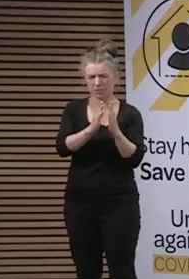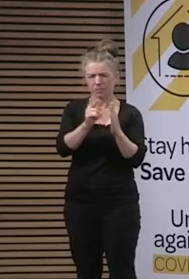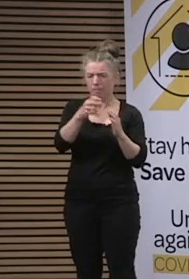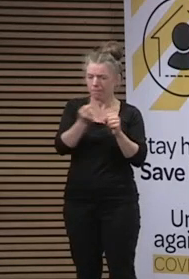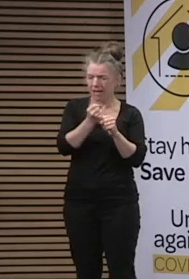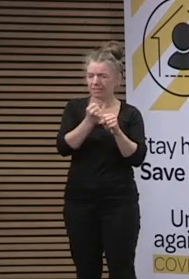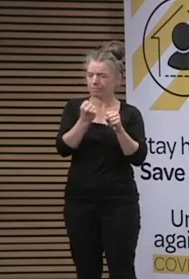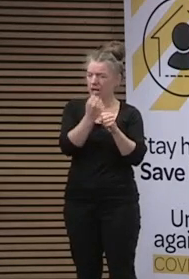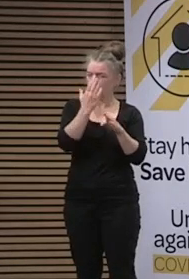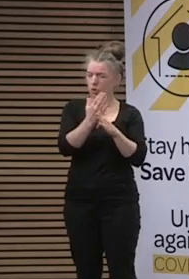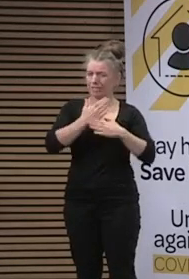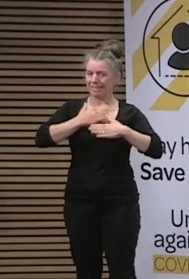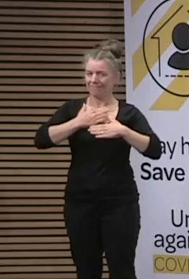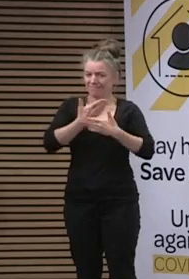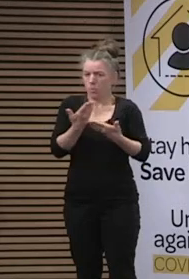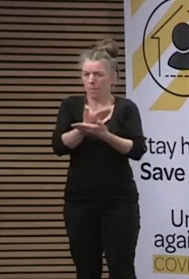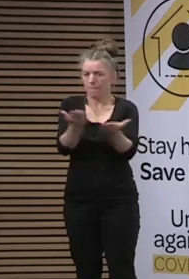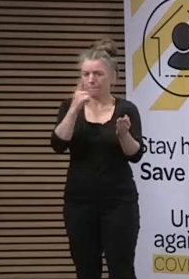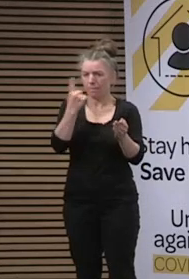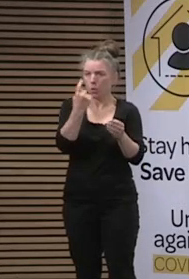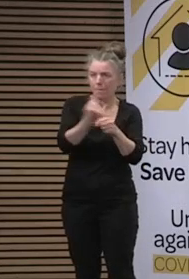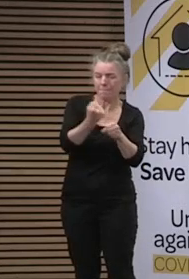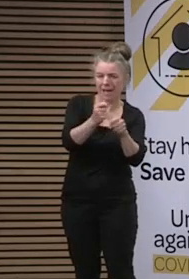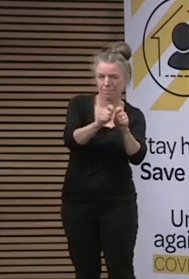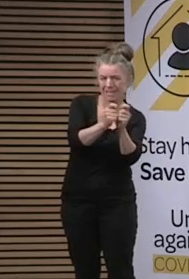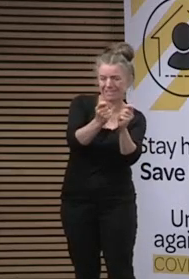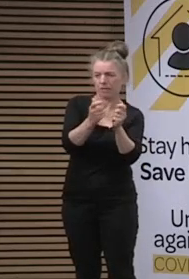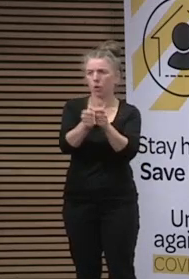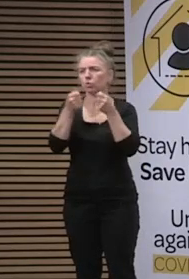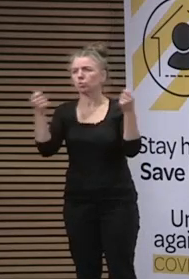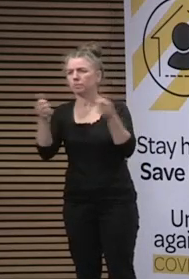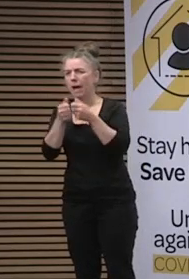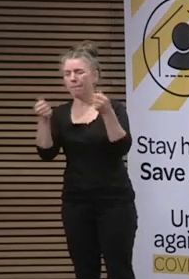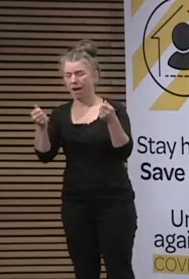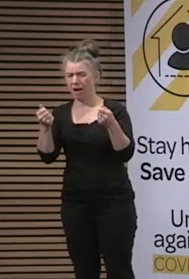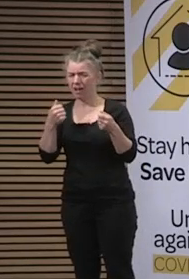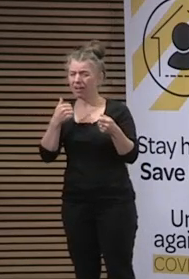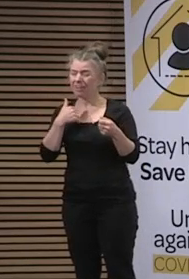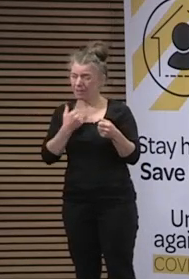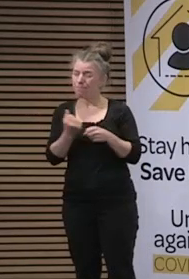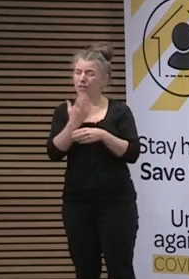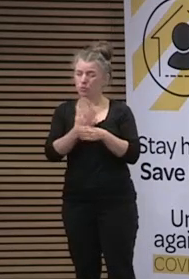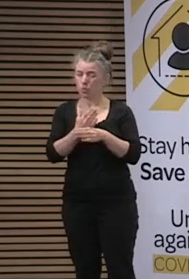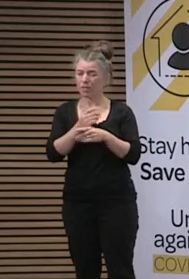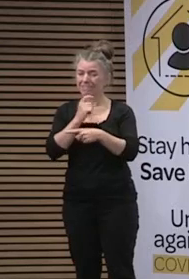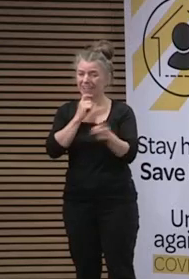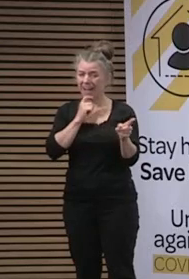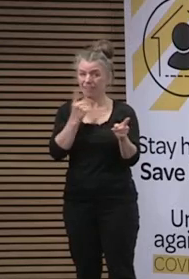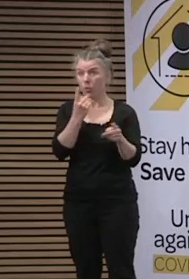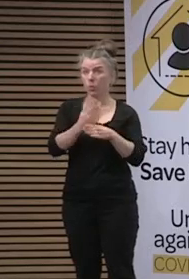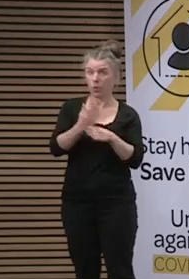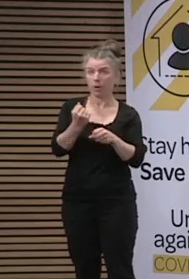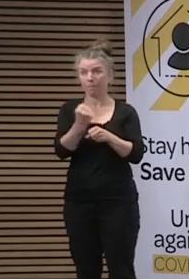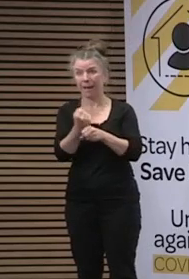some opportunity there. But again, we apply the same principle we always have. We have to guarantee the safety of the workforce.